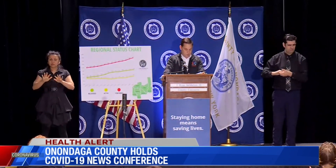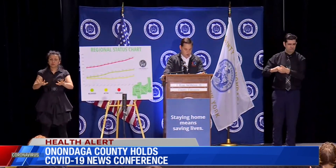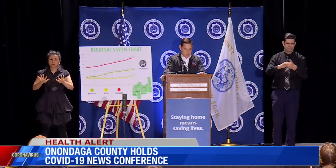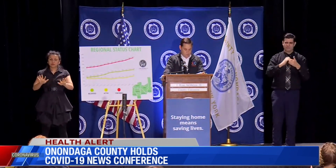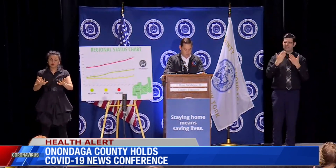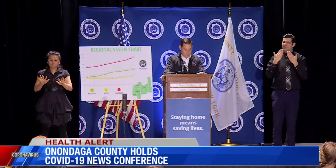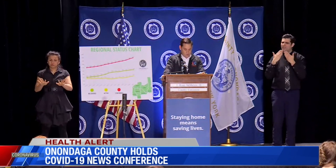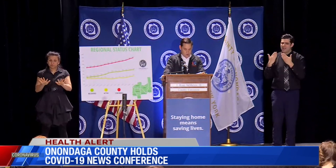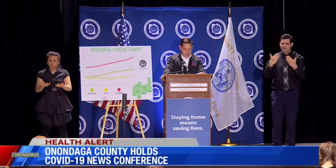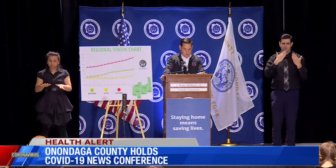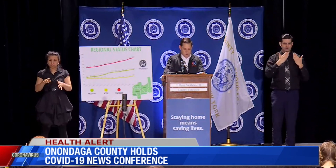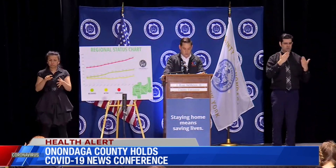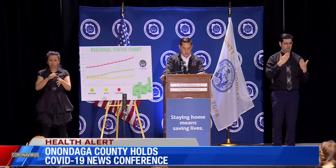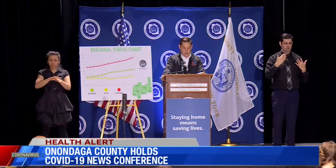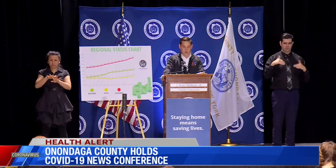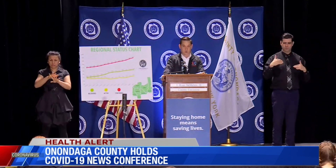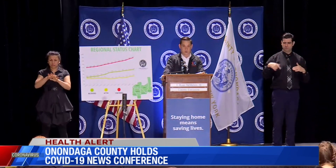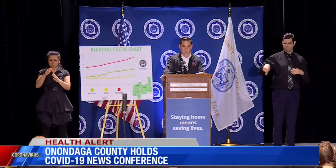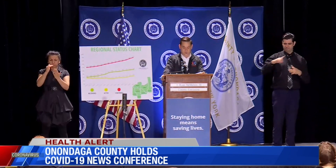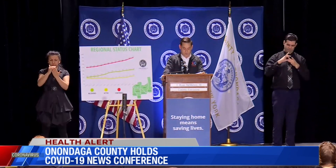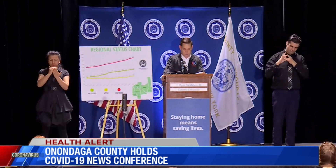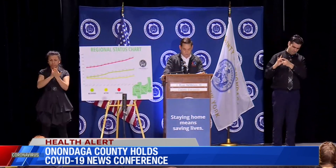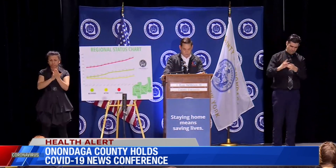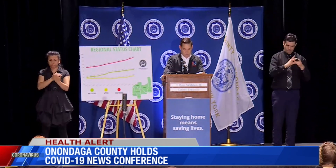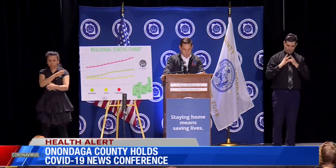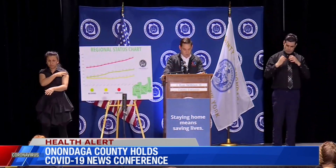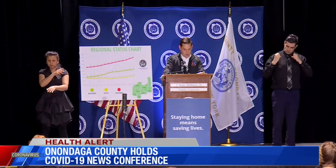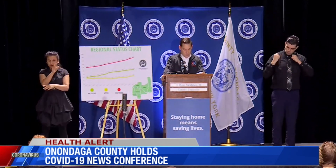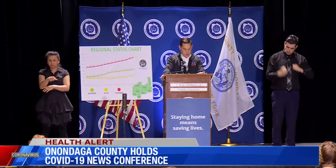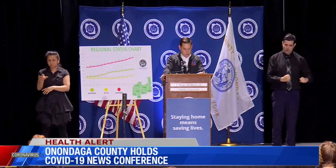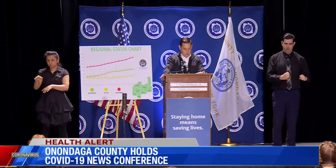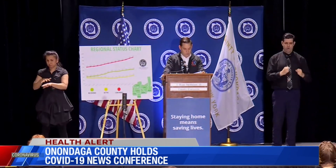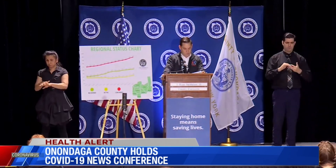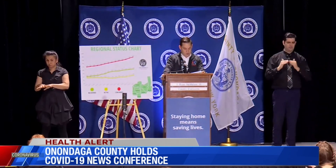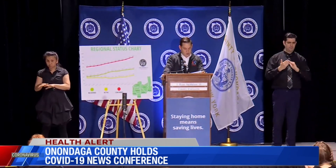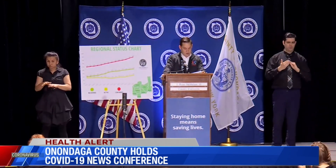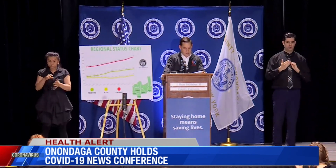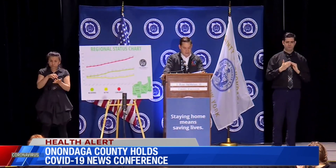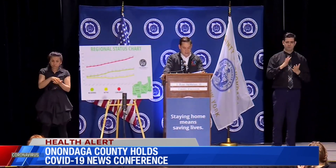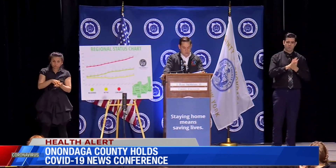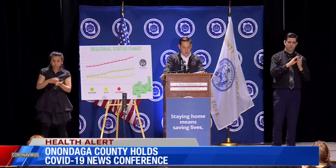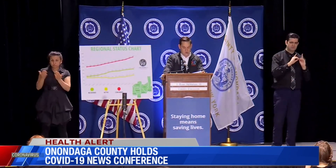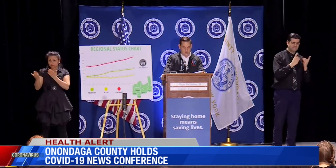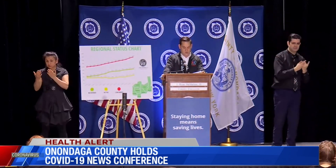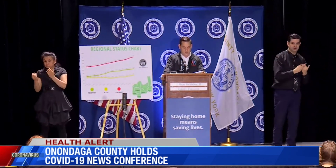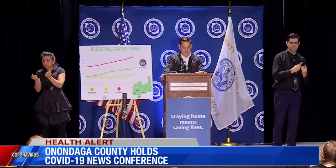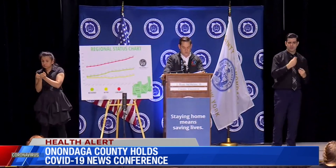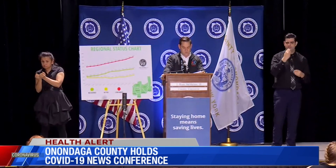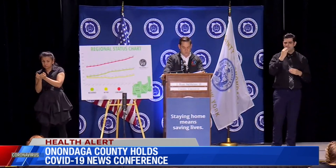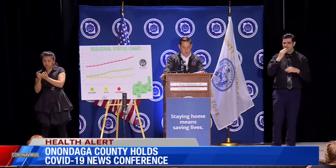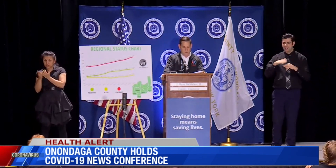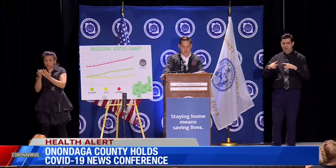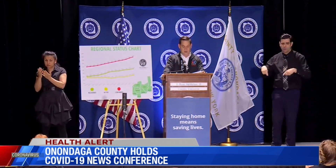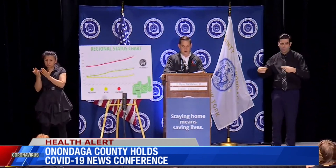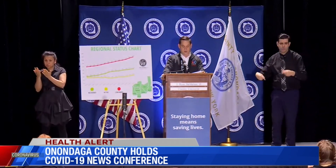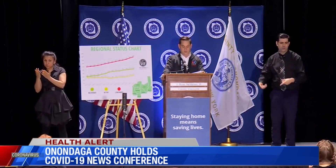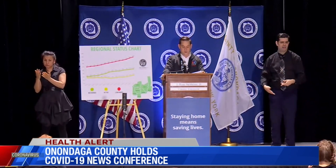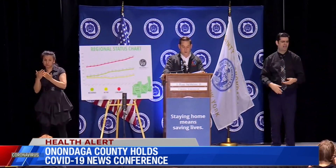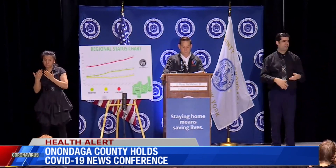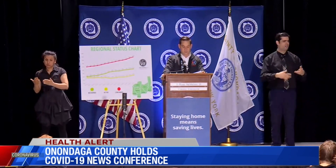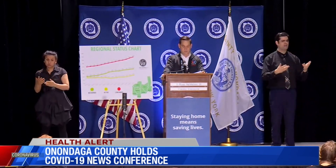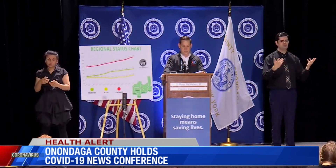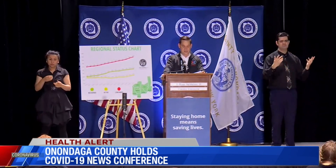we are so strong. Certainly our school districts, Meals on Wheels, Contact Community Services, Upstate